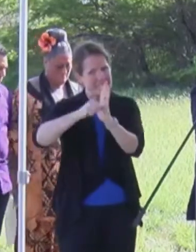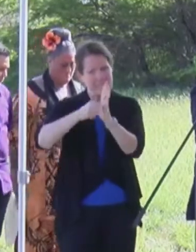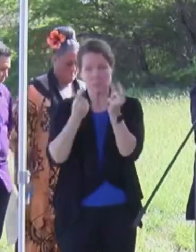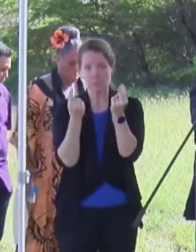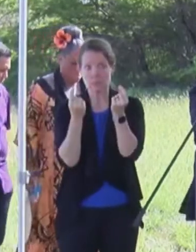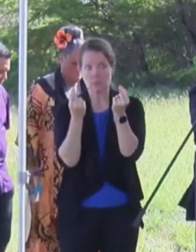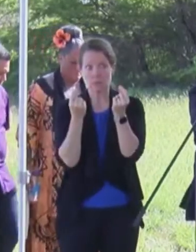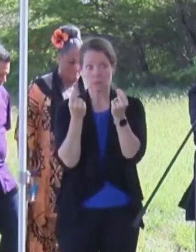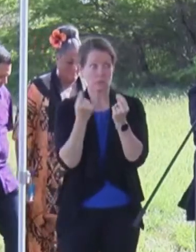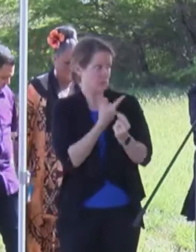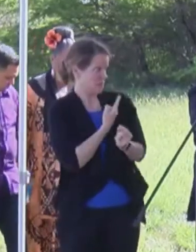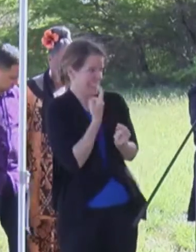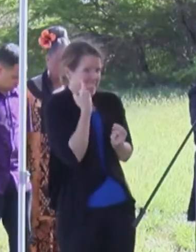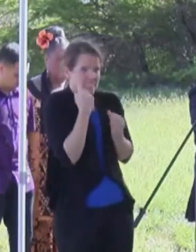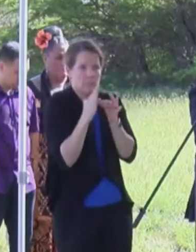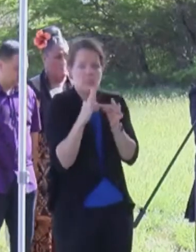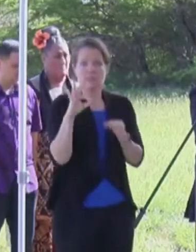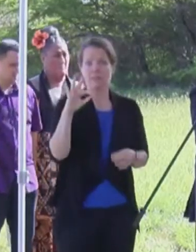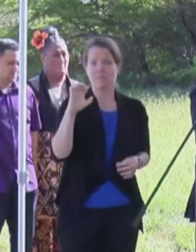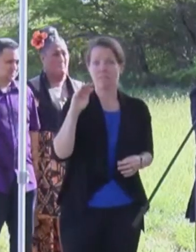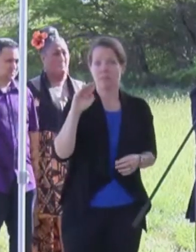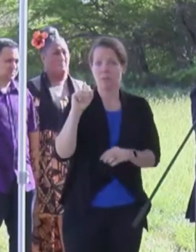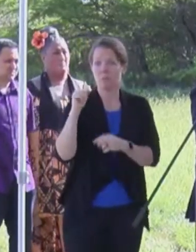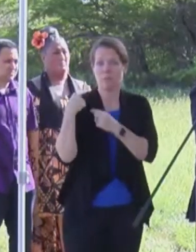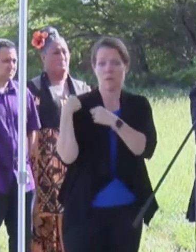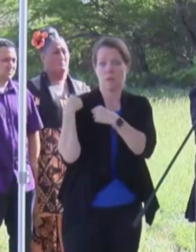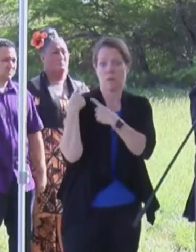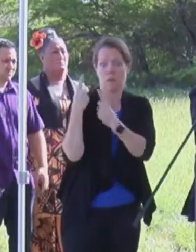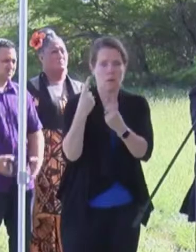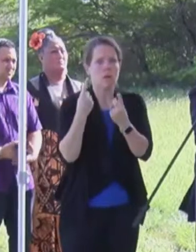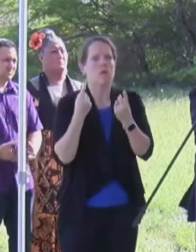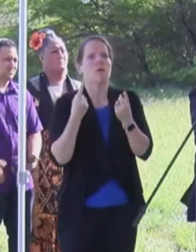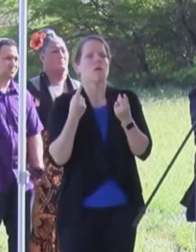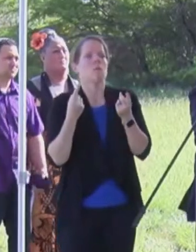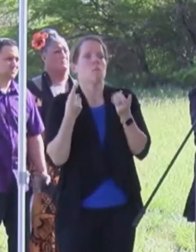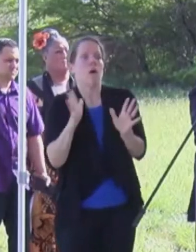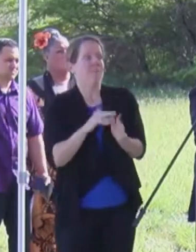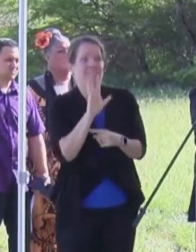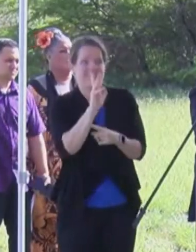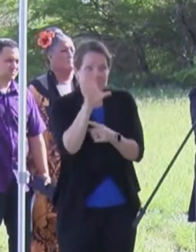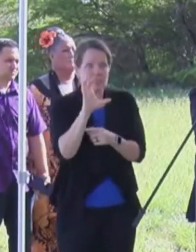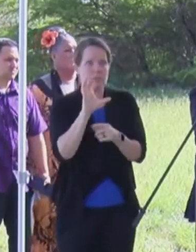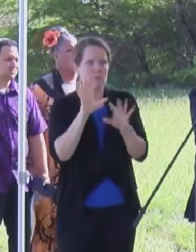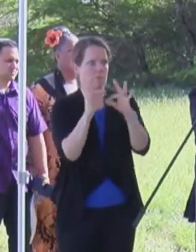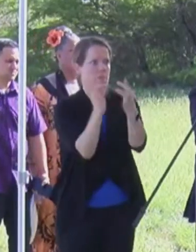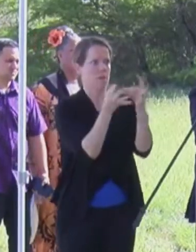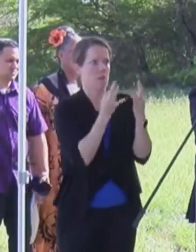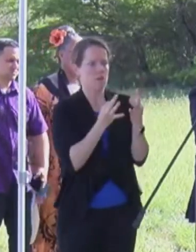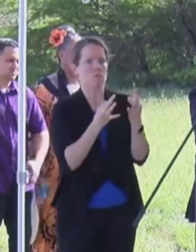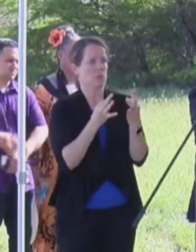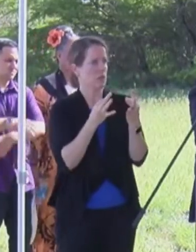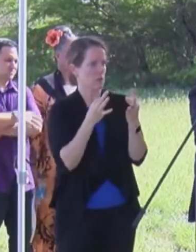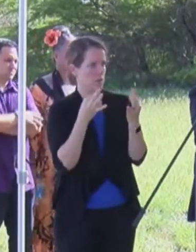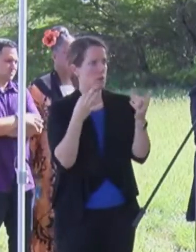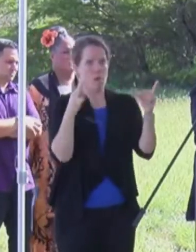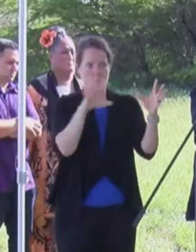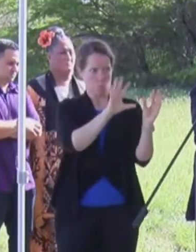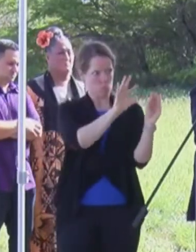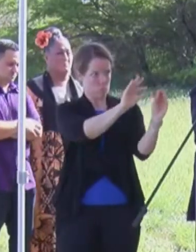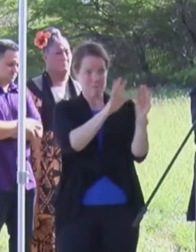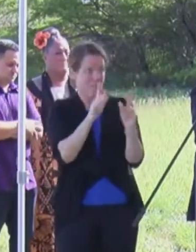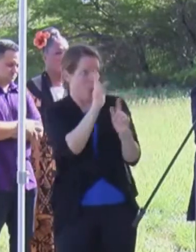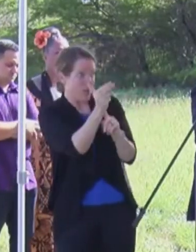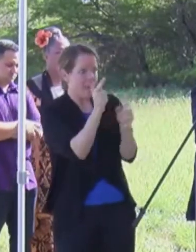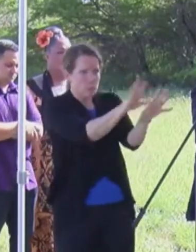the fact that FEMA already has had 600 successful encounters to get people into contracts so that we can get